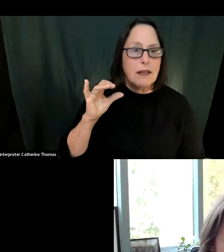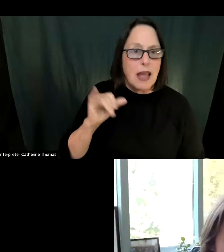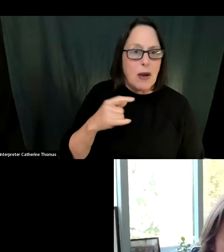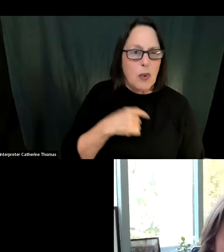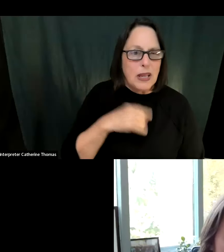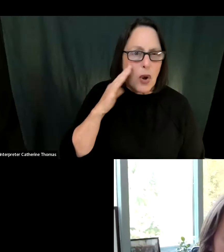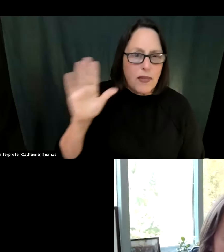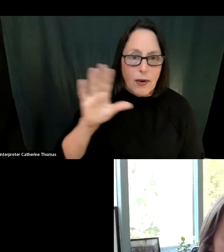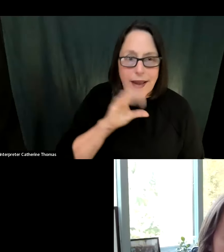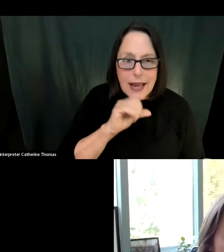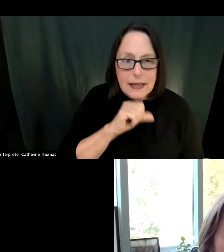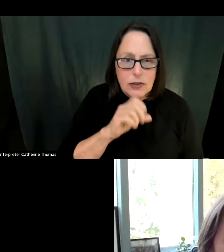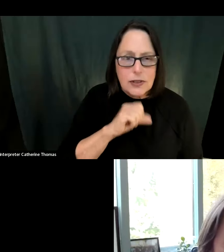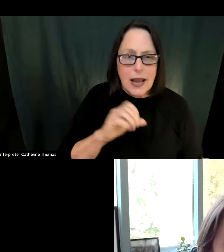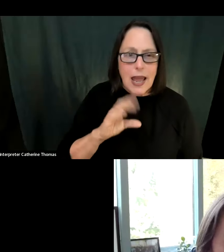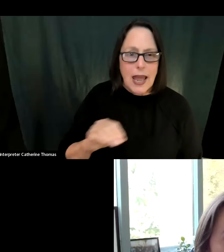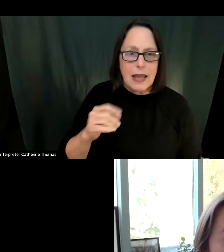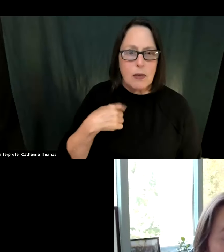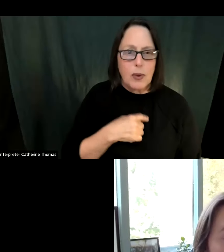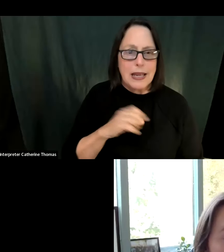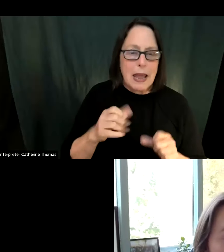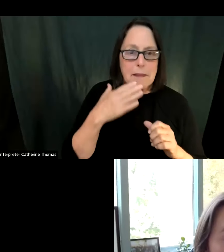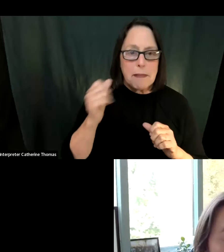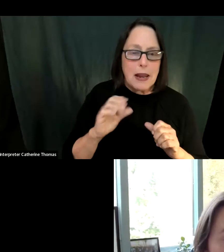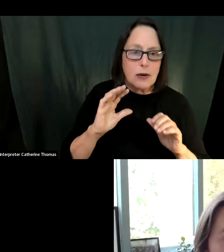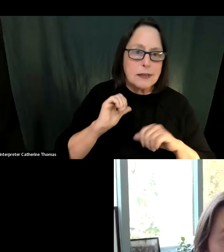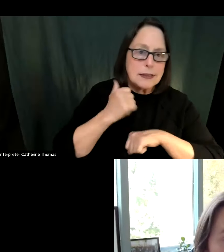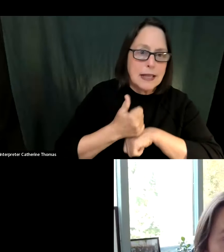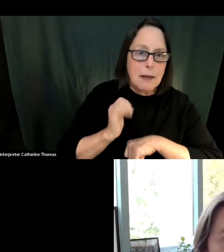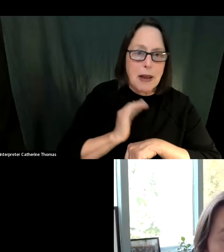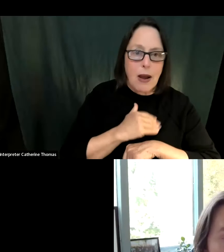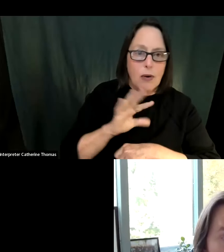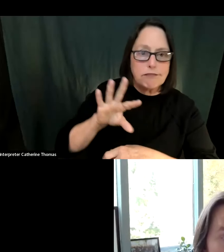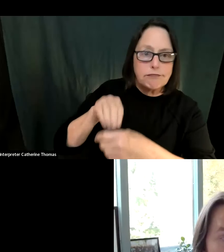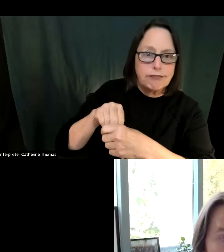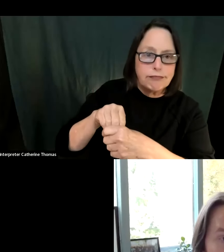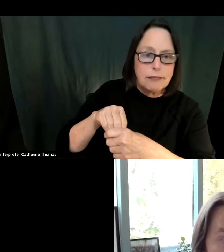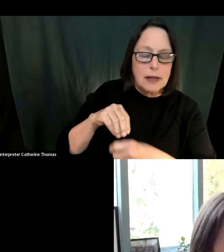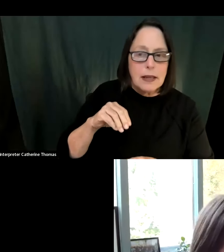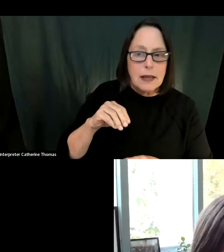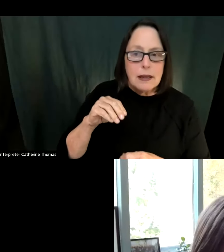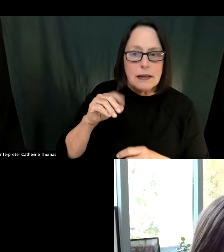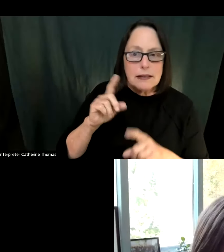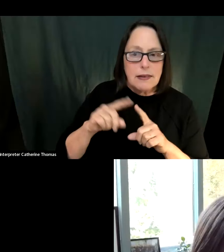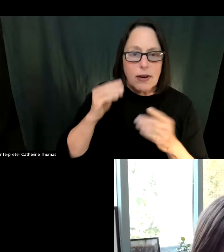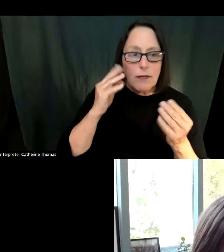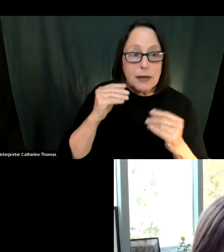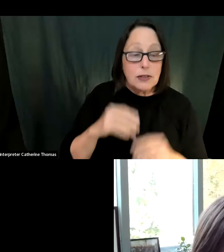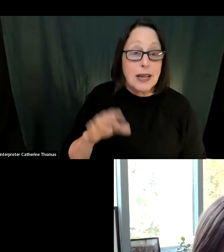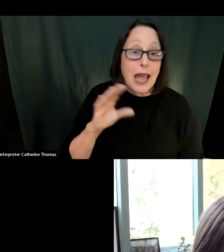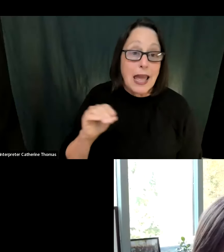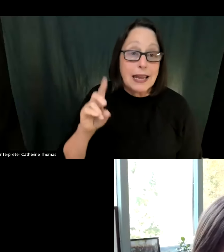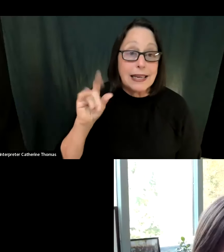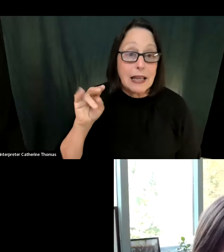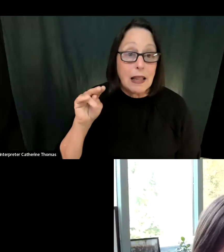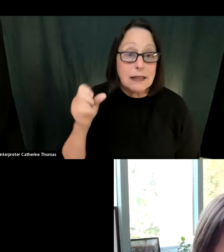better position our intervention, as far as information. I would add, as far as Dylan's